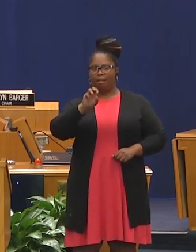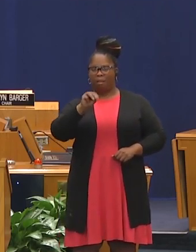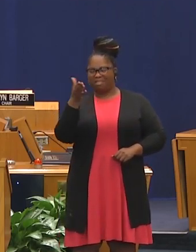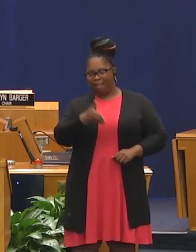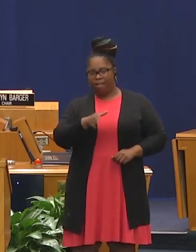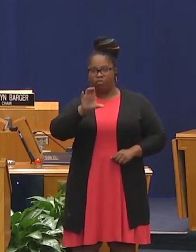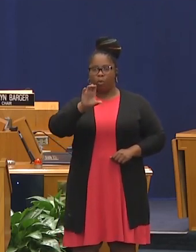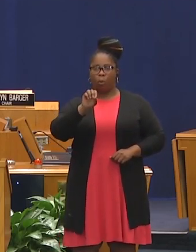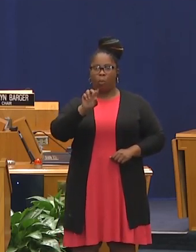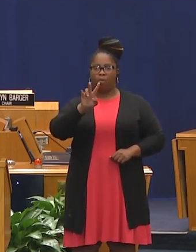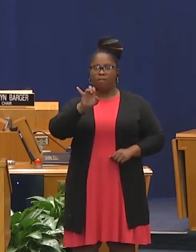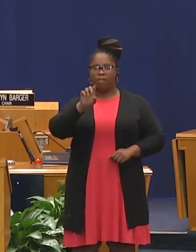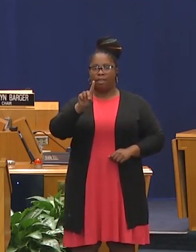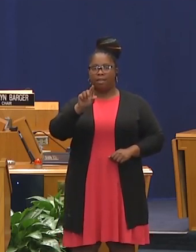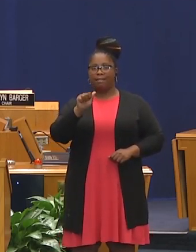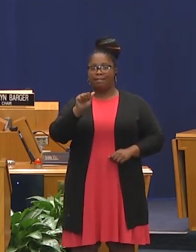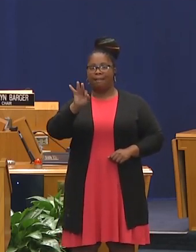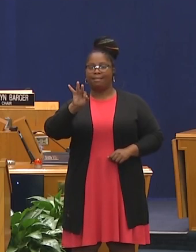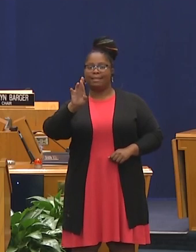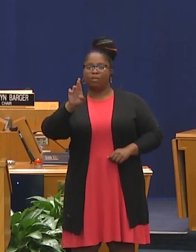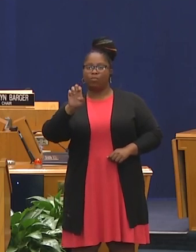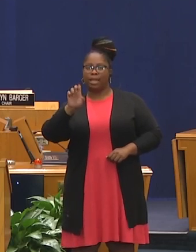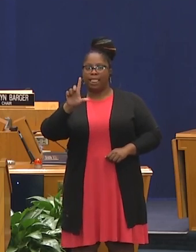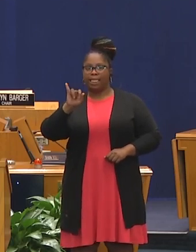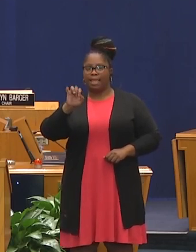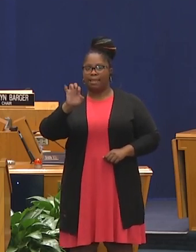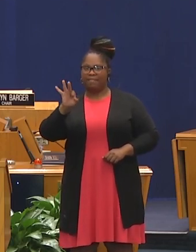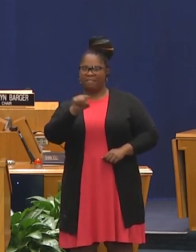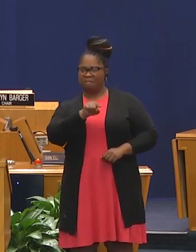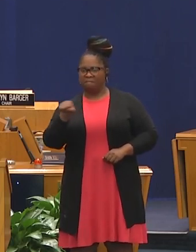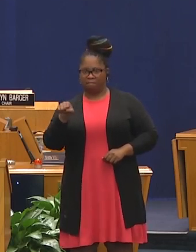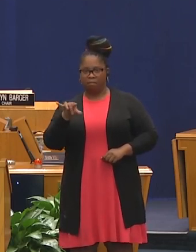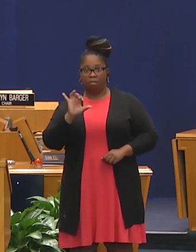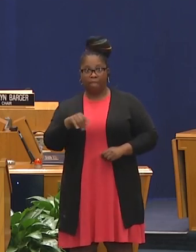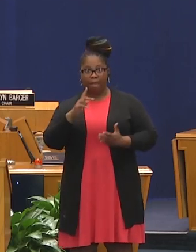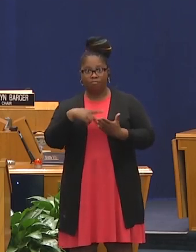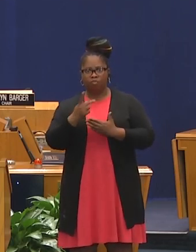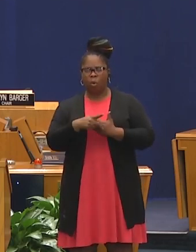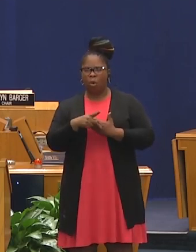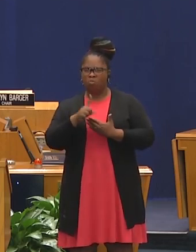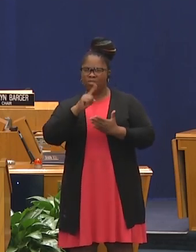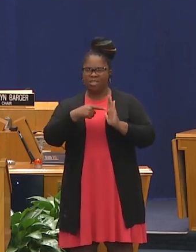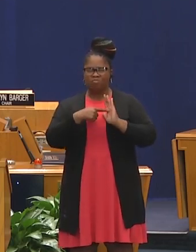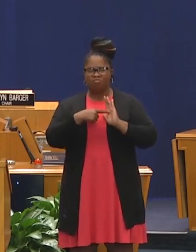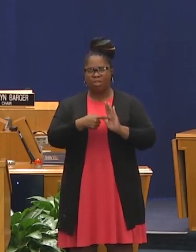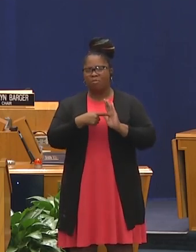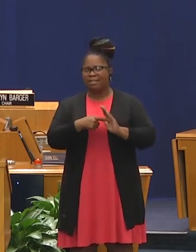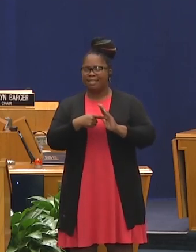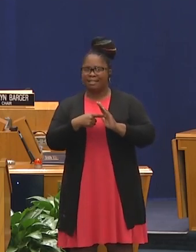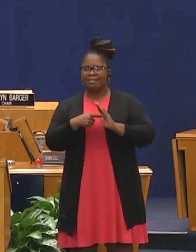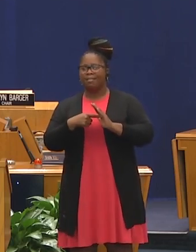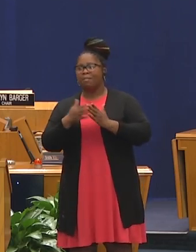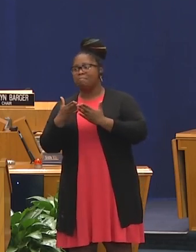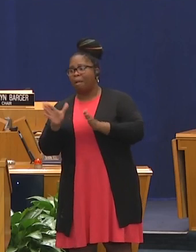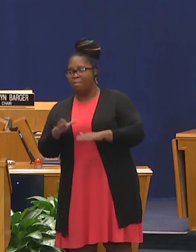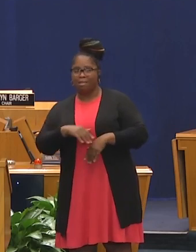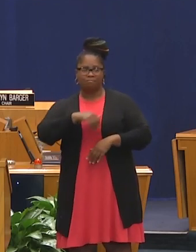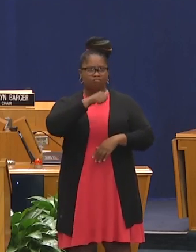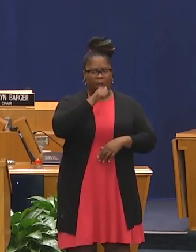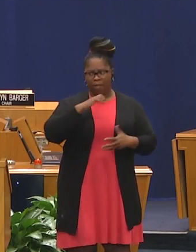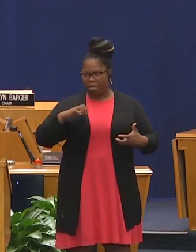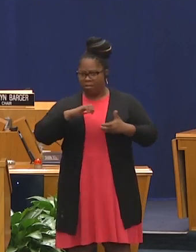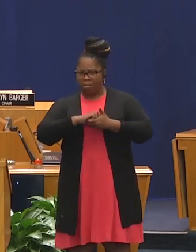airbnb.com/COVID-19 relief. This program is a testament to the value of public and private partners joining together to